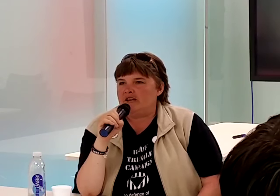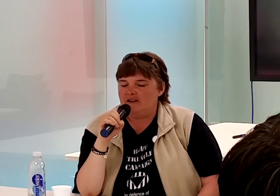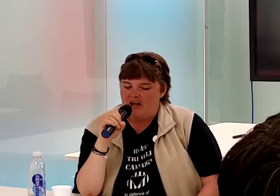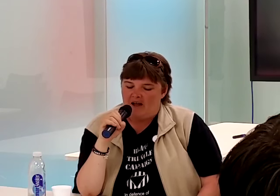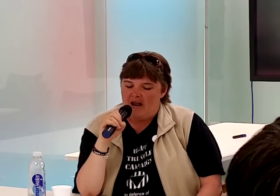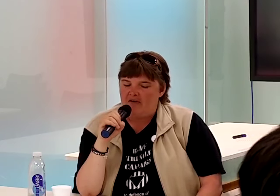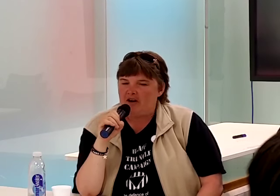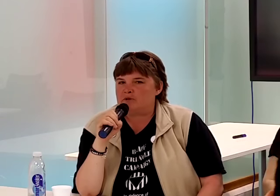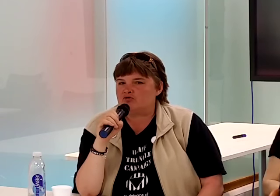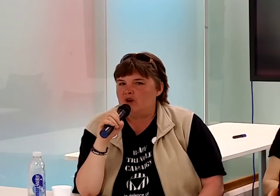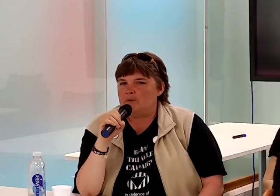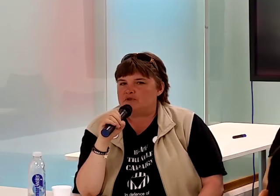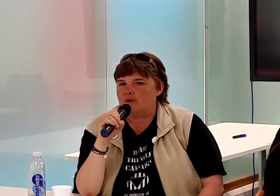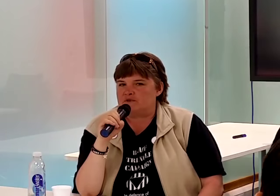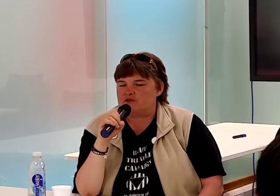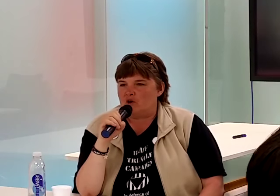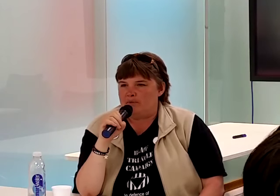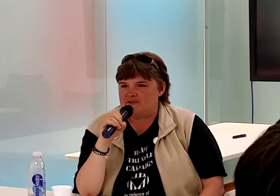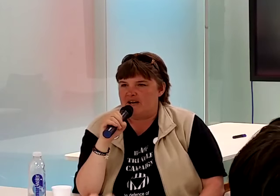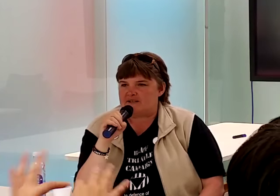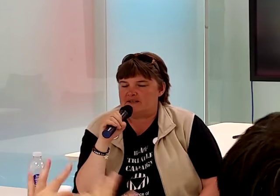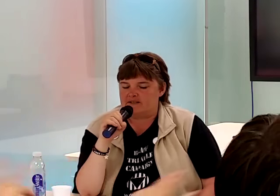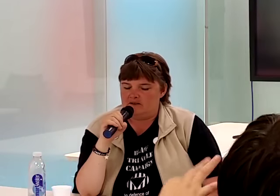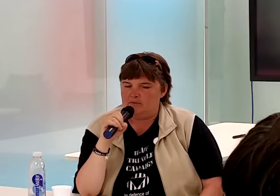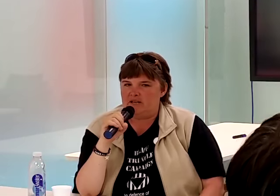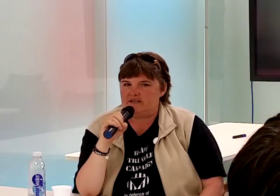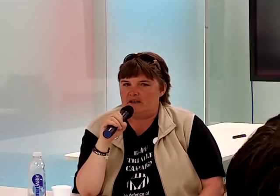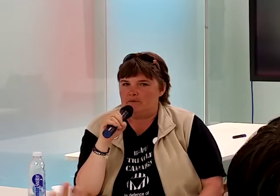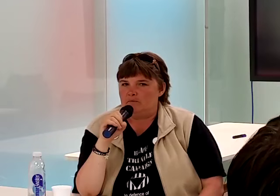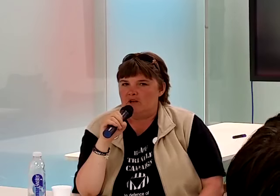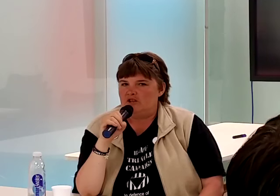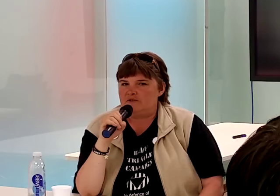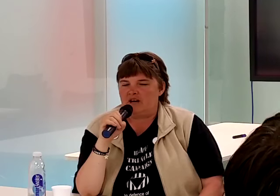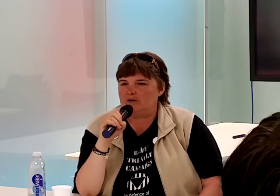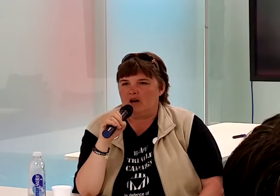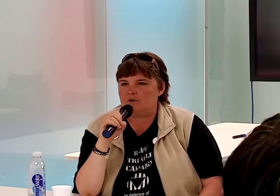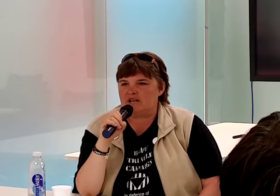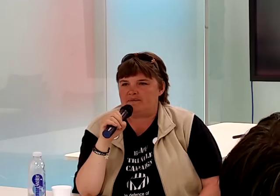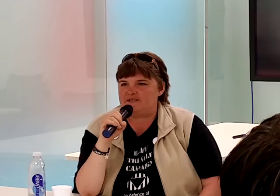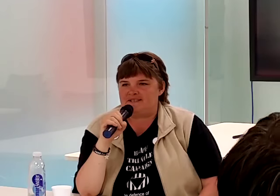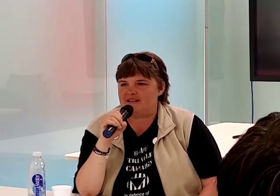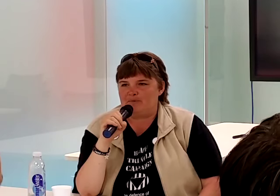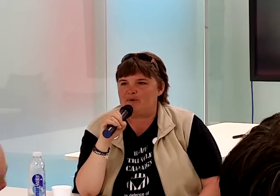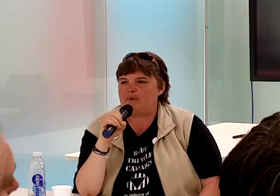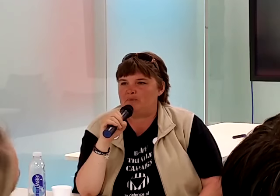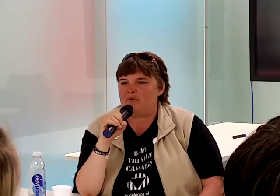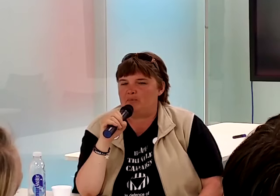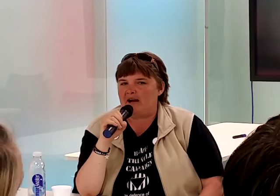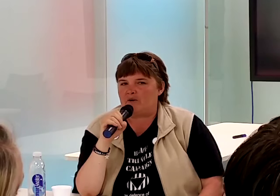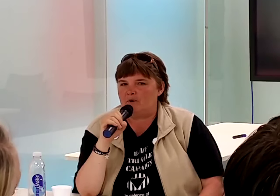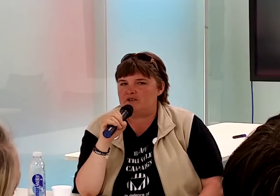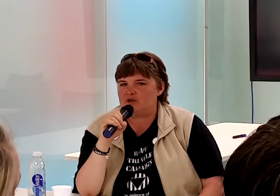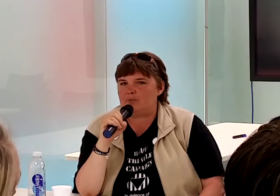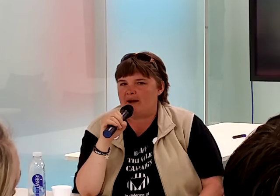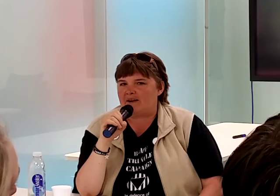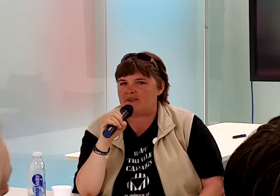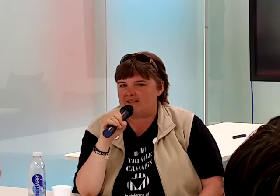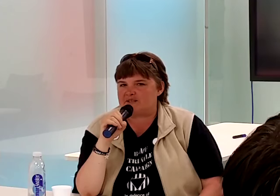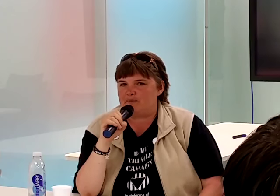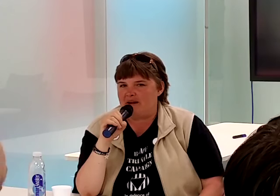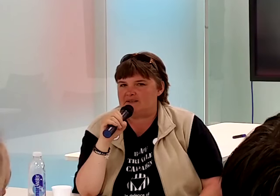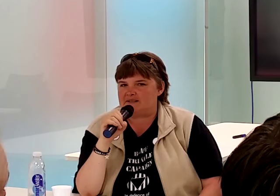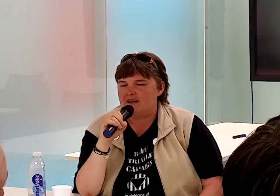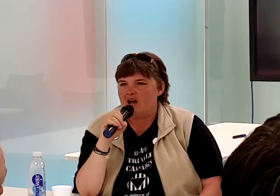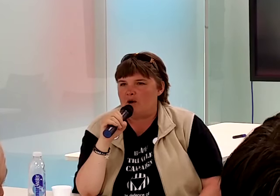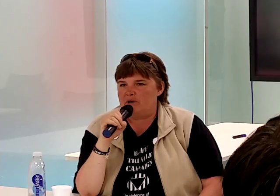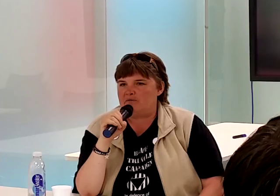And the area was roped off to stop us accessing the media. You don't hold deaf and disabled people back. We took back